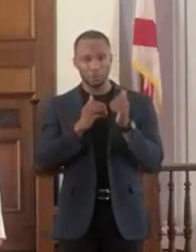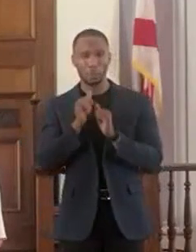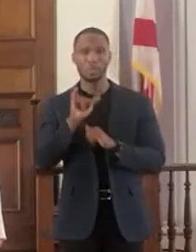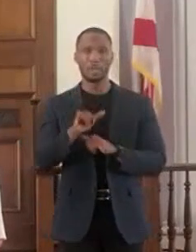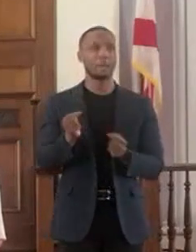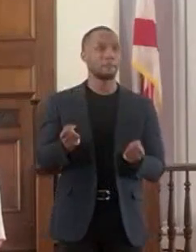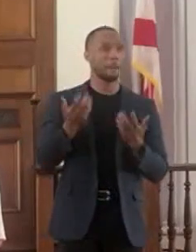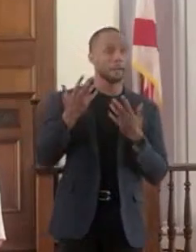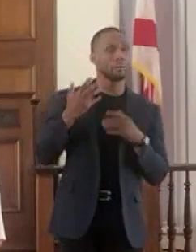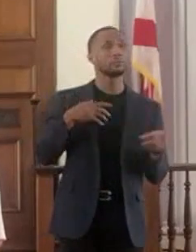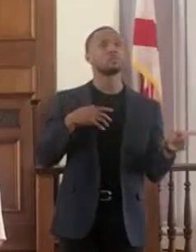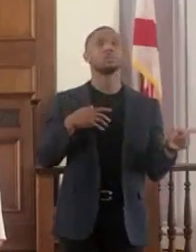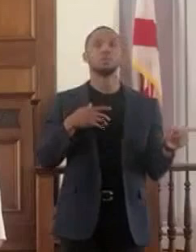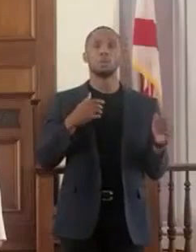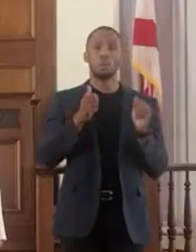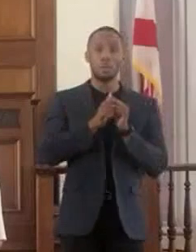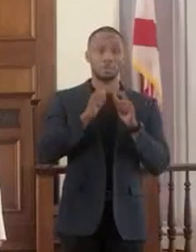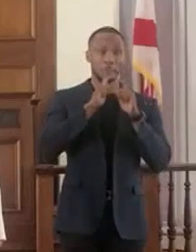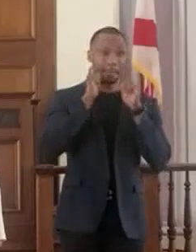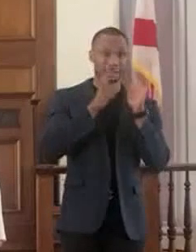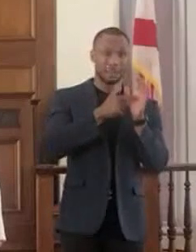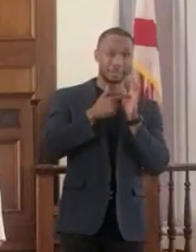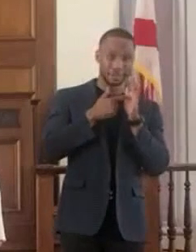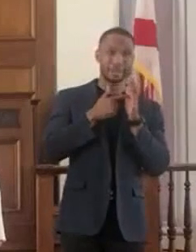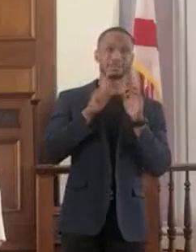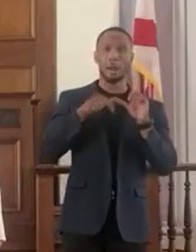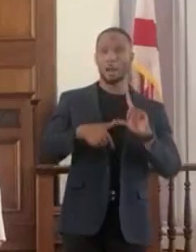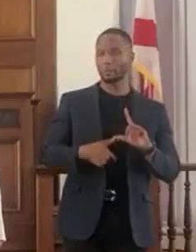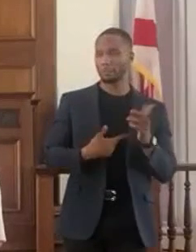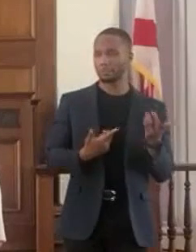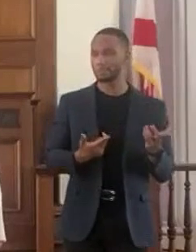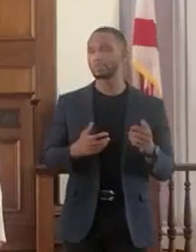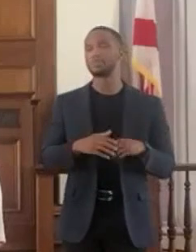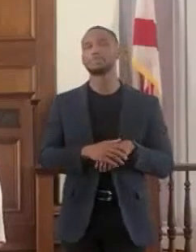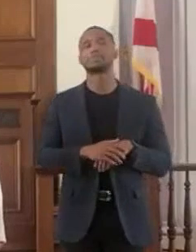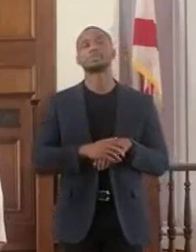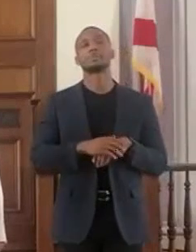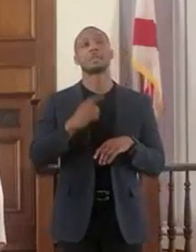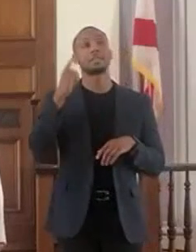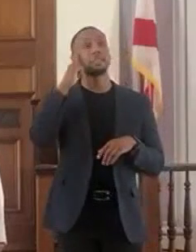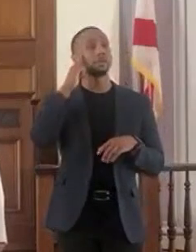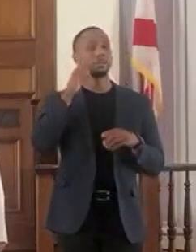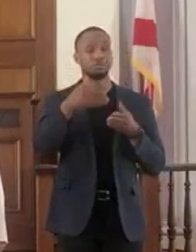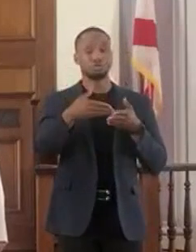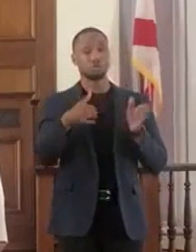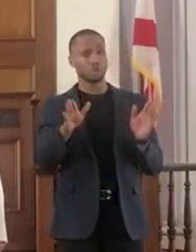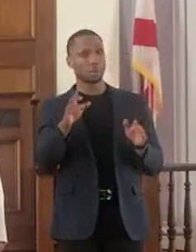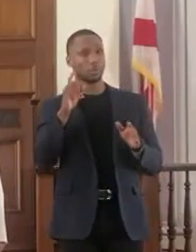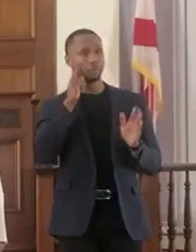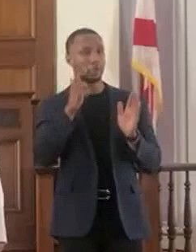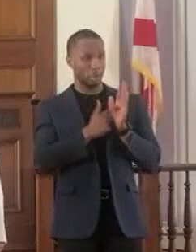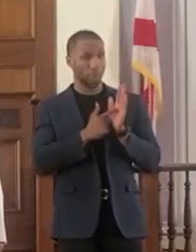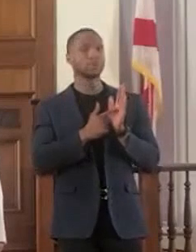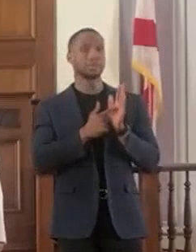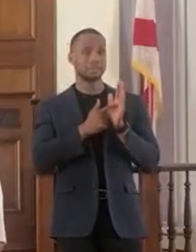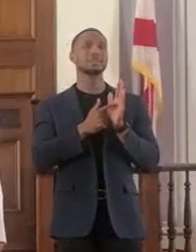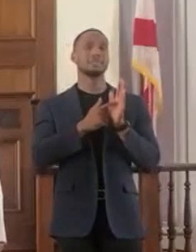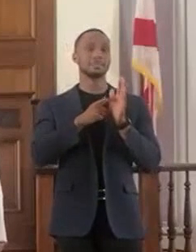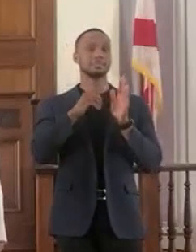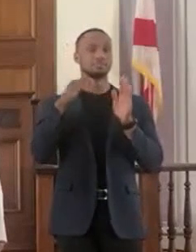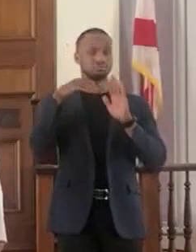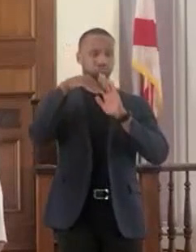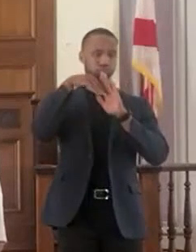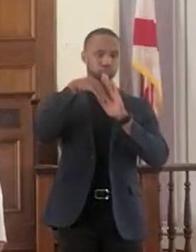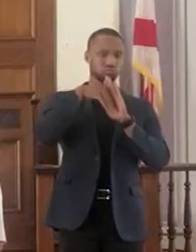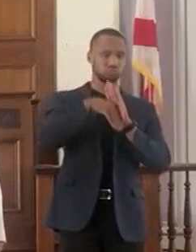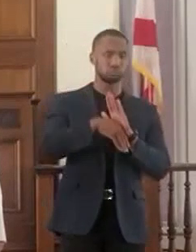and with the mask mandate expiring? Yeah, I think overall we're seeing decreasing numbers in most parts of the country,